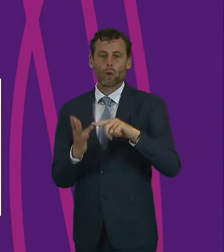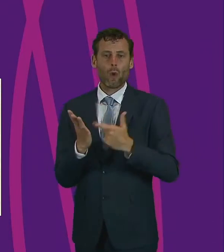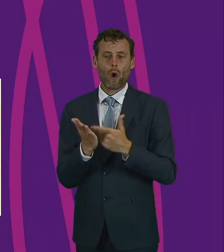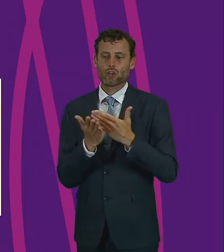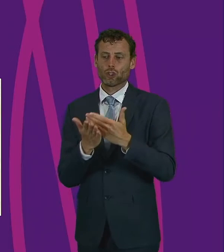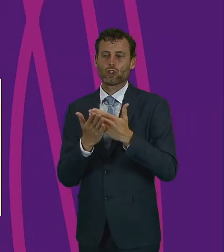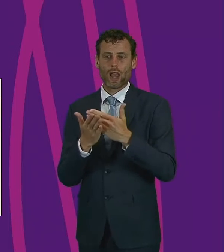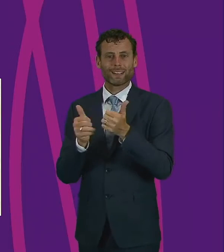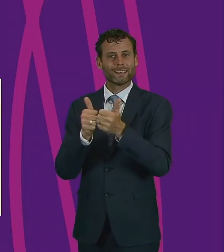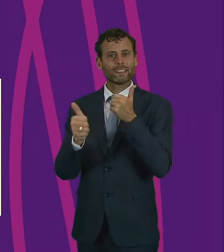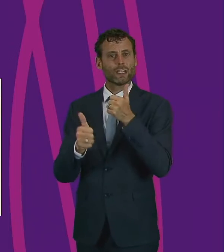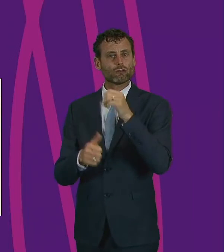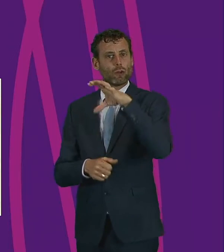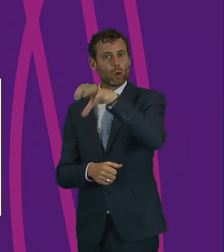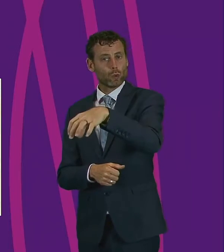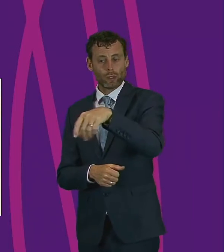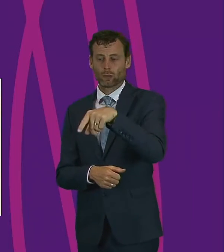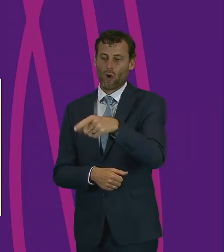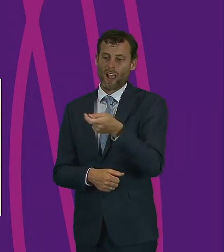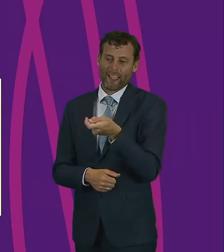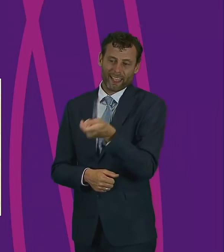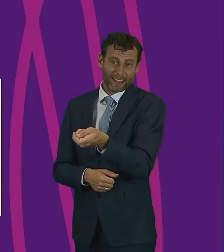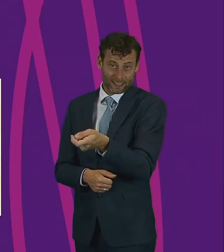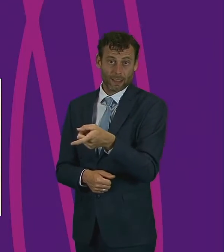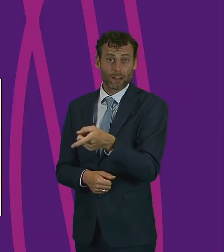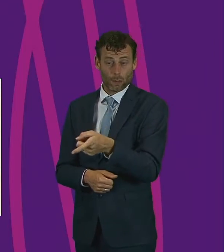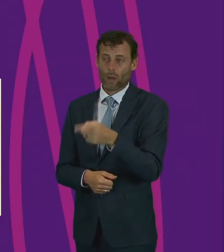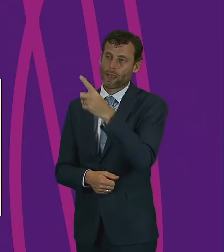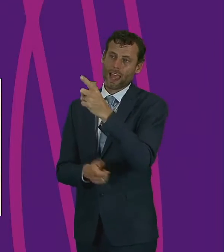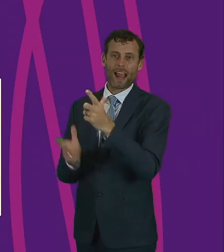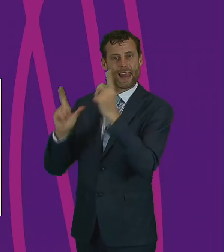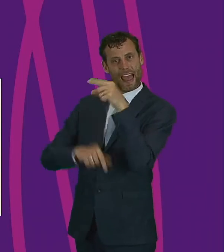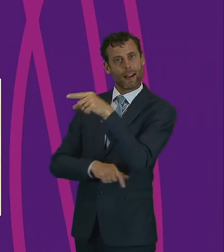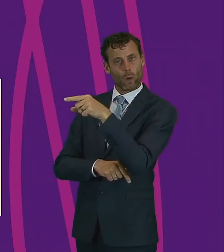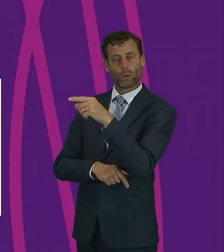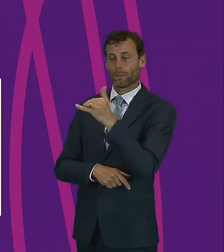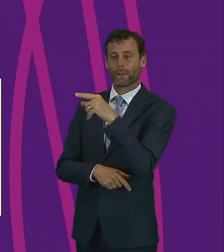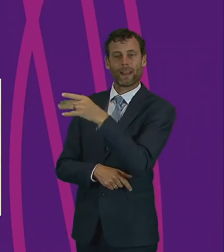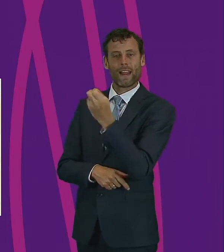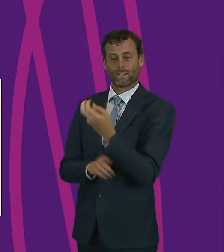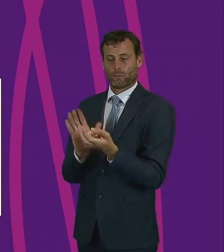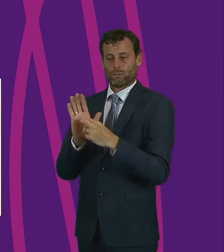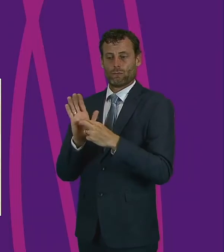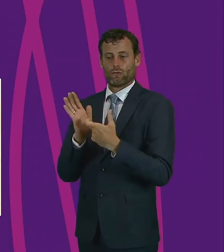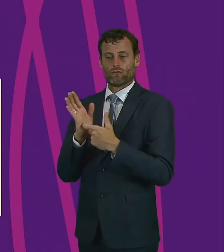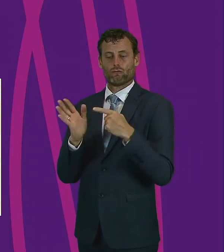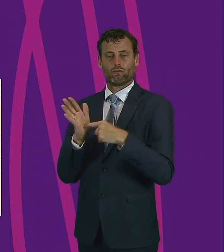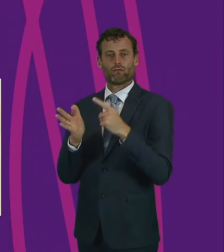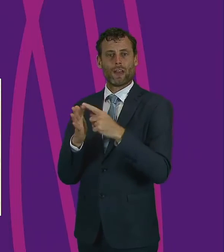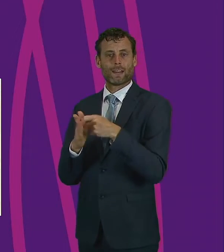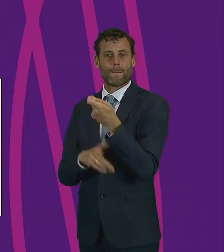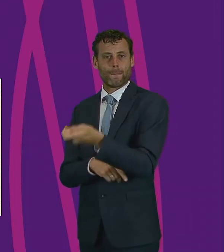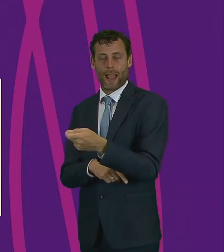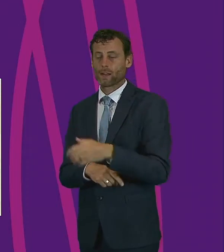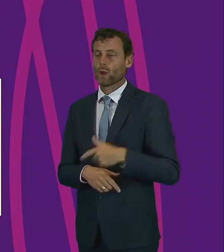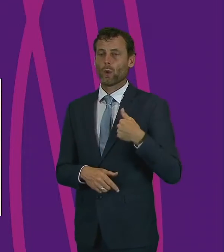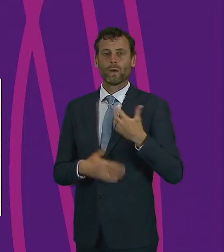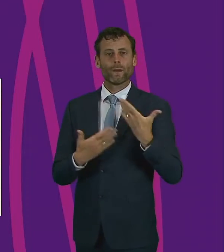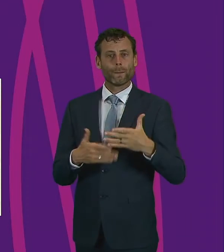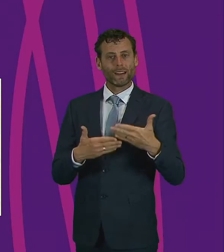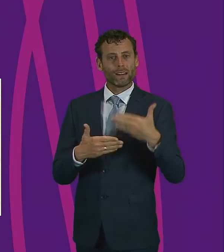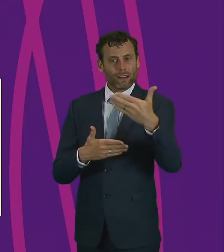the space where the landlord is the registered ratepayer. We will also extend the upper threshold for retail, hospitality or leisure properties